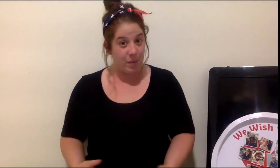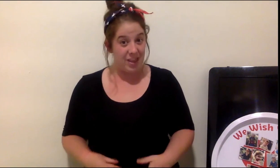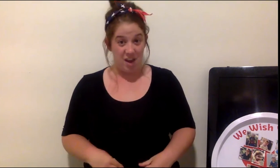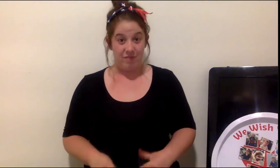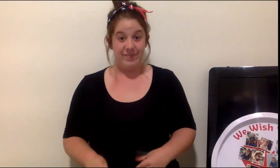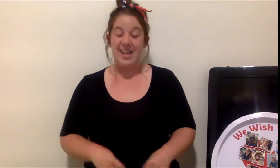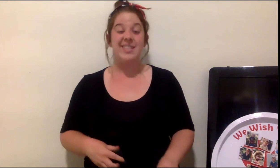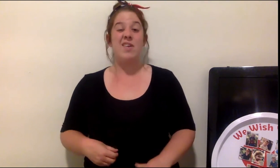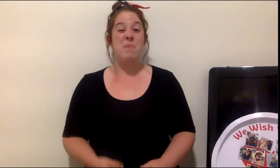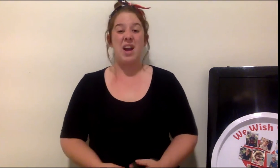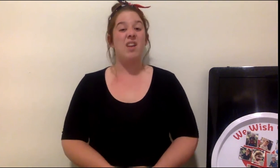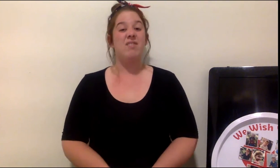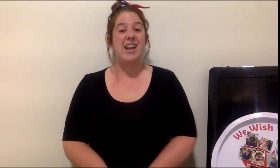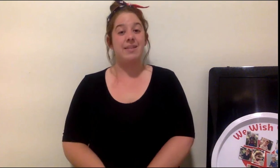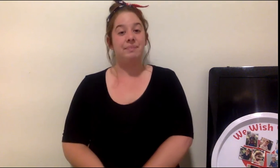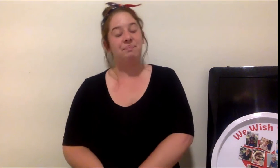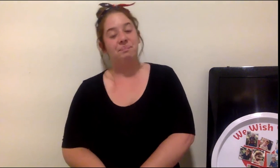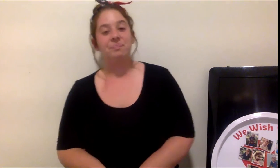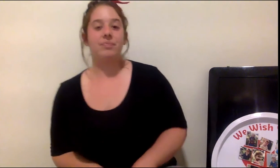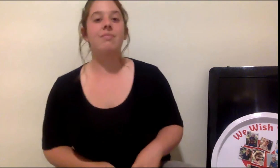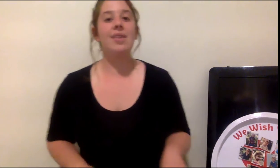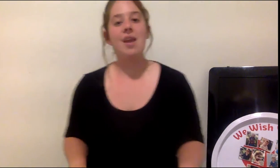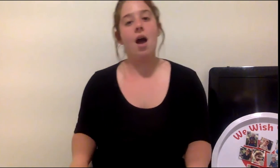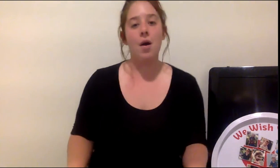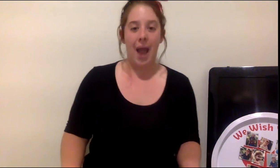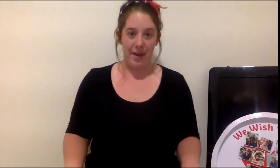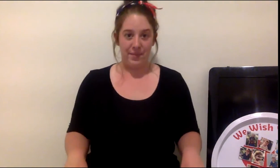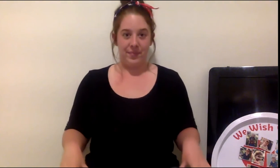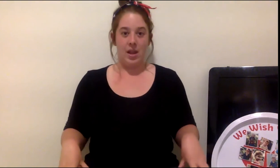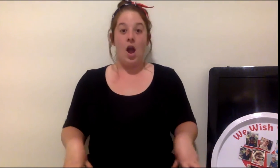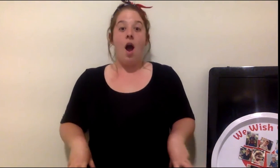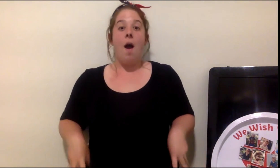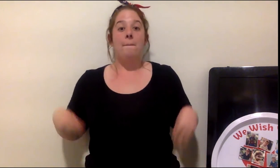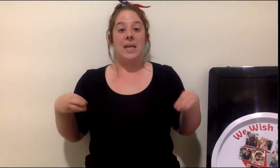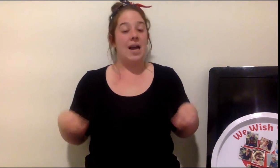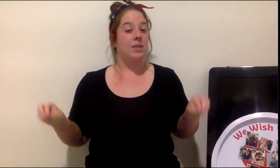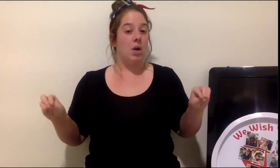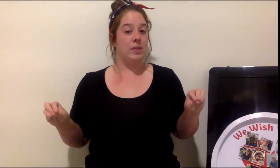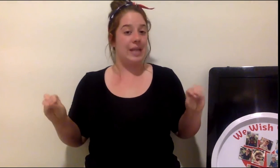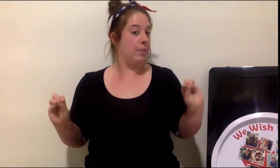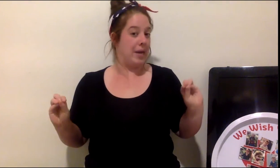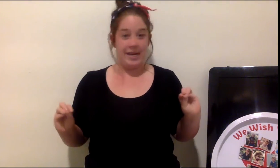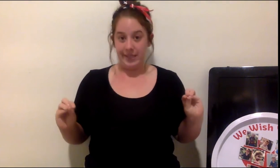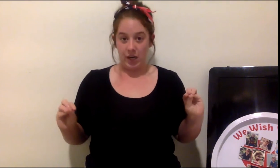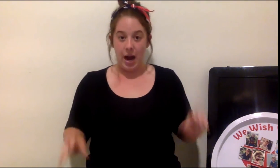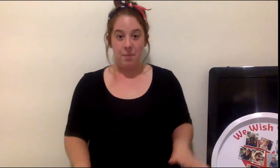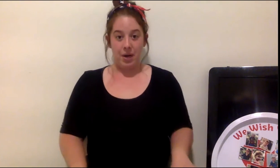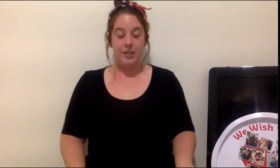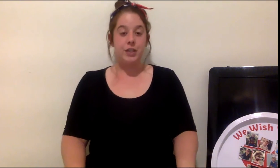with you. And that's even better, right? Okay. Because we're also celebrating Easter, I wanted to do